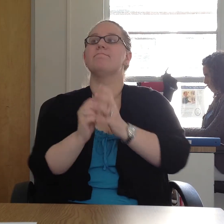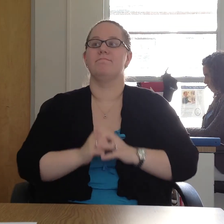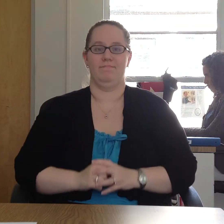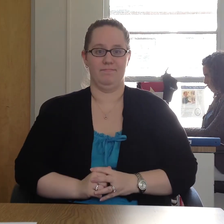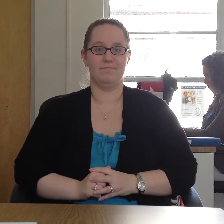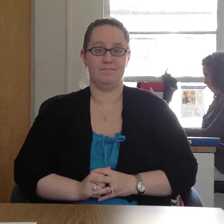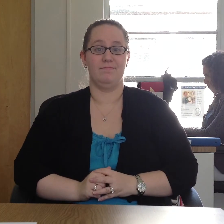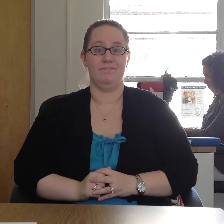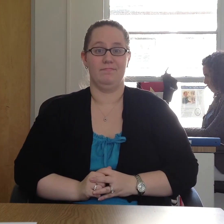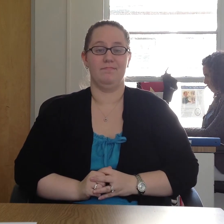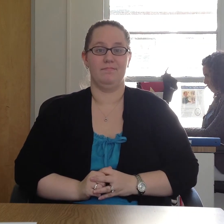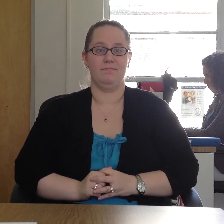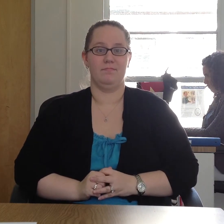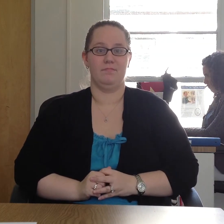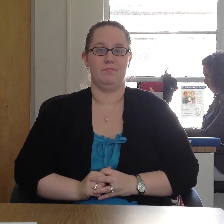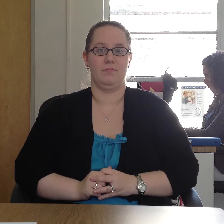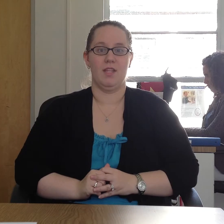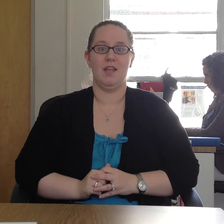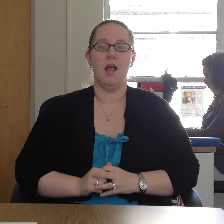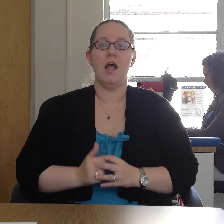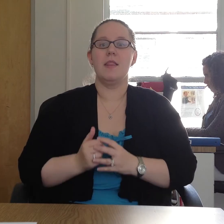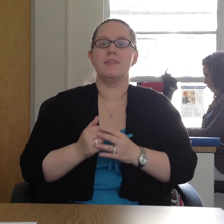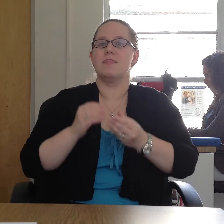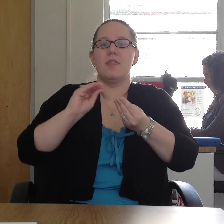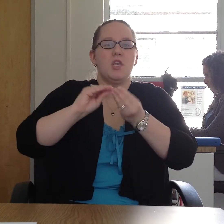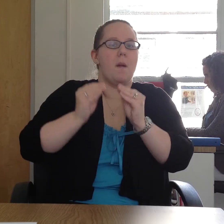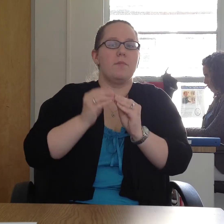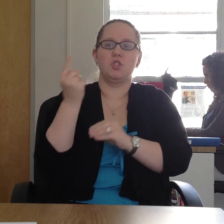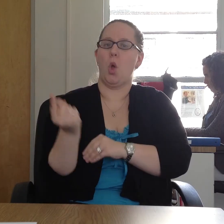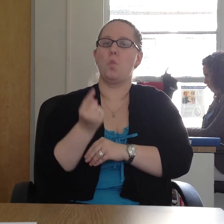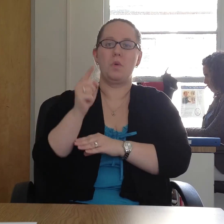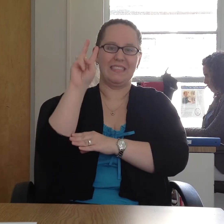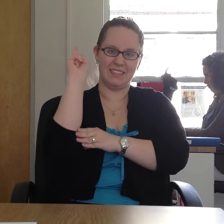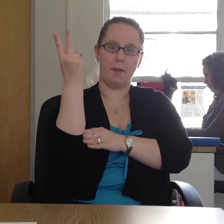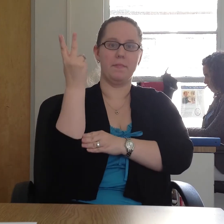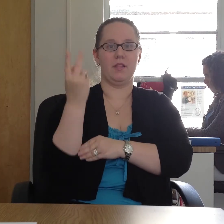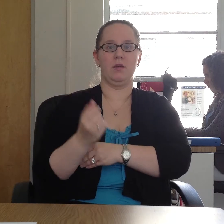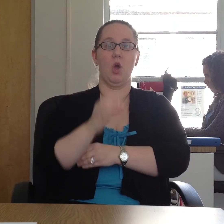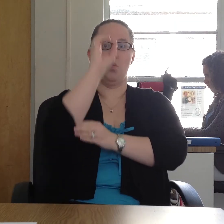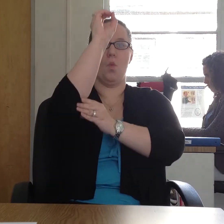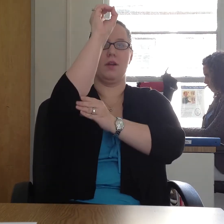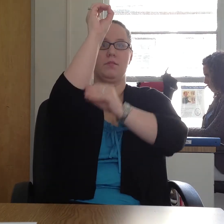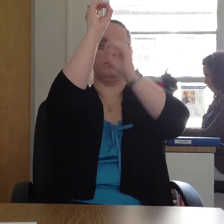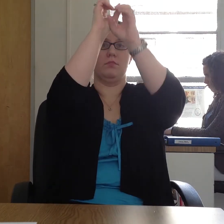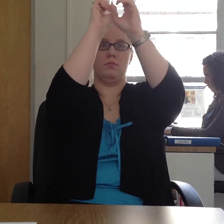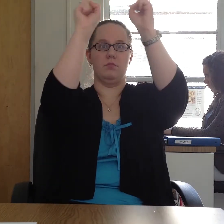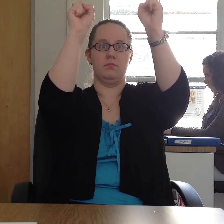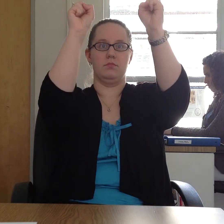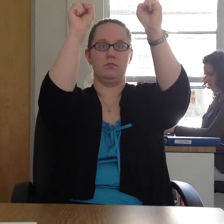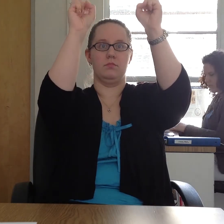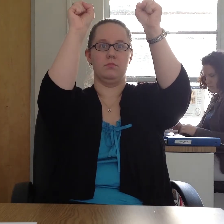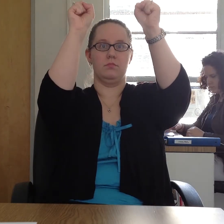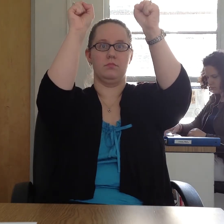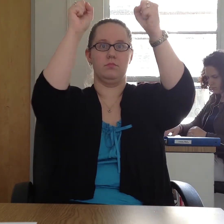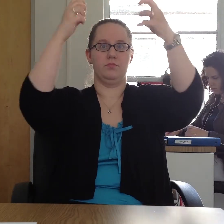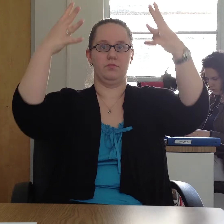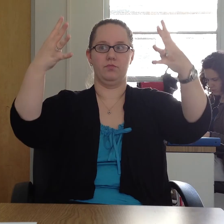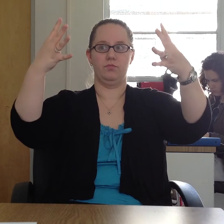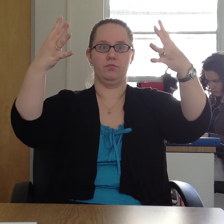Therefore, their numbers are always doubling. One bacterium generates two, and each